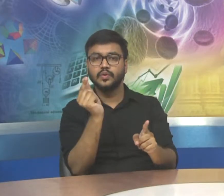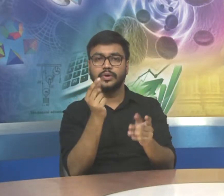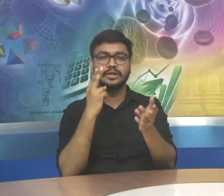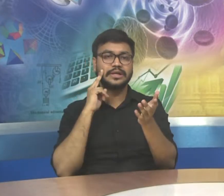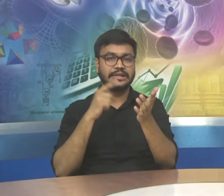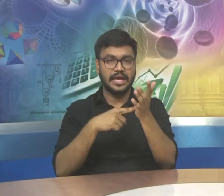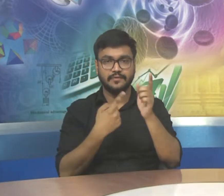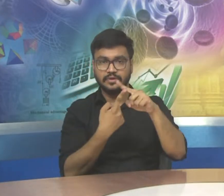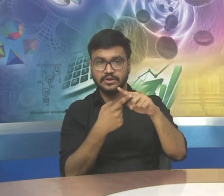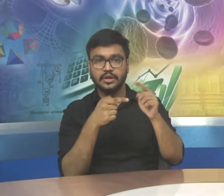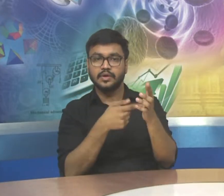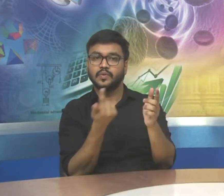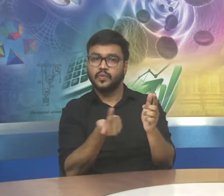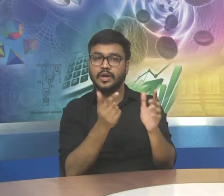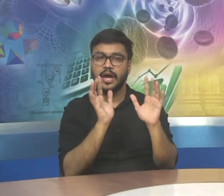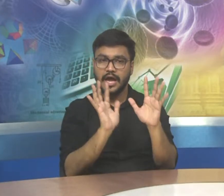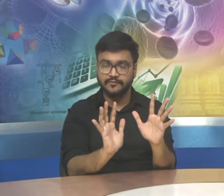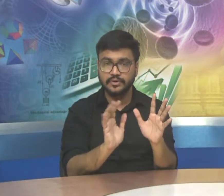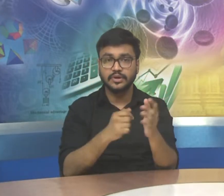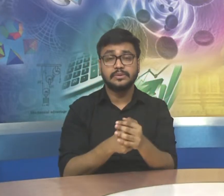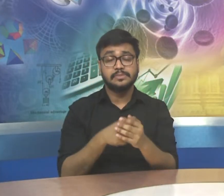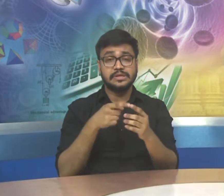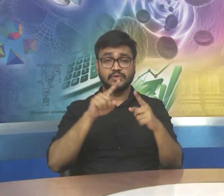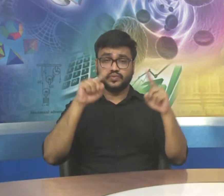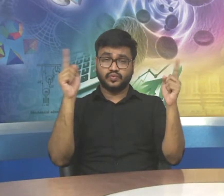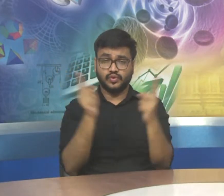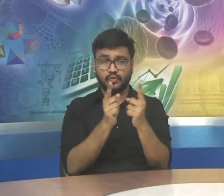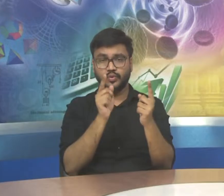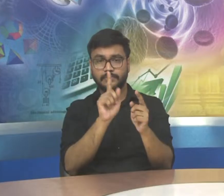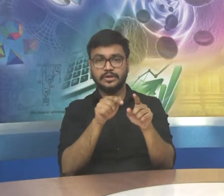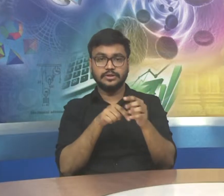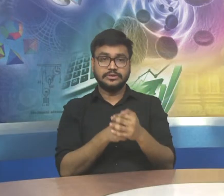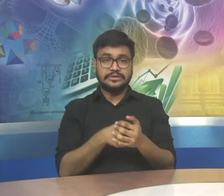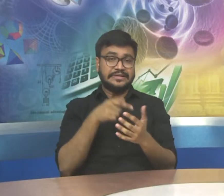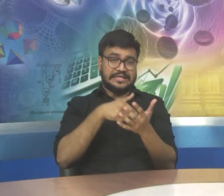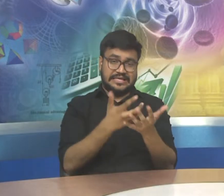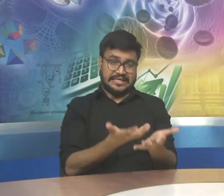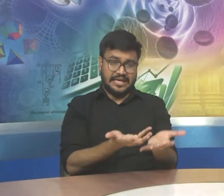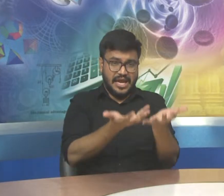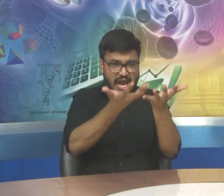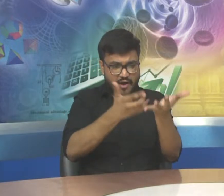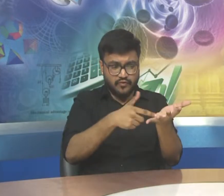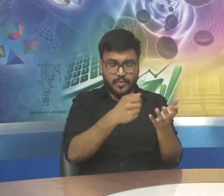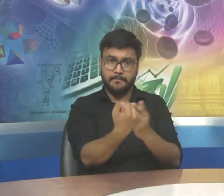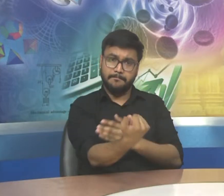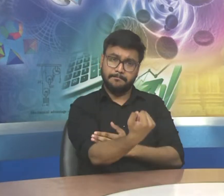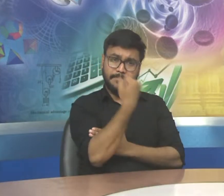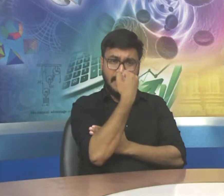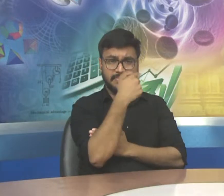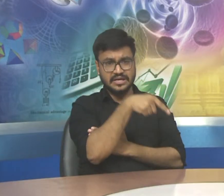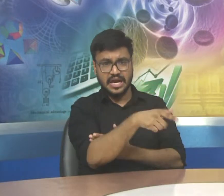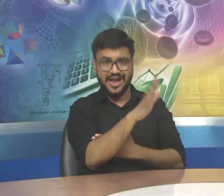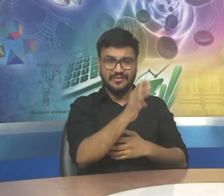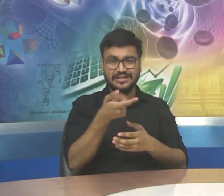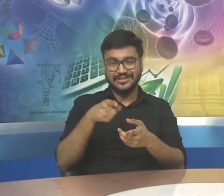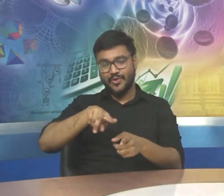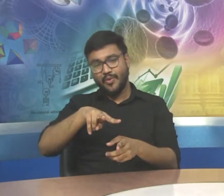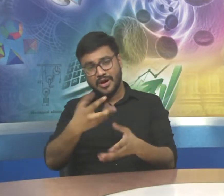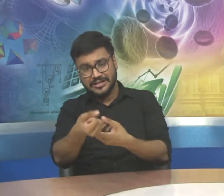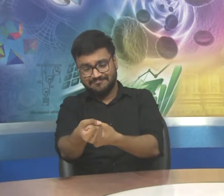Next is Newton. Newton is the SI unit of force. In simple words, we